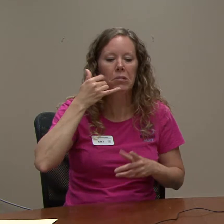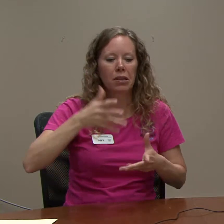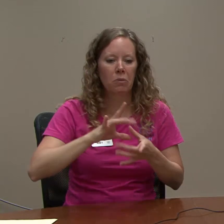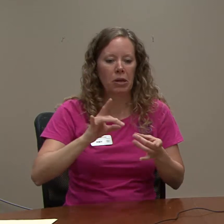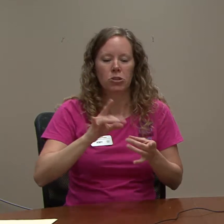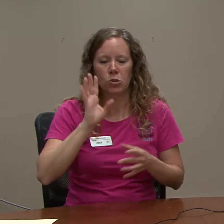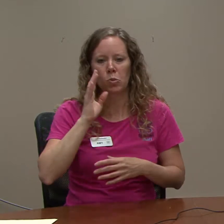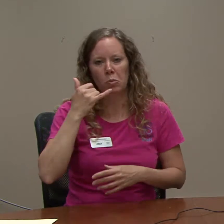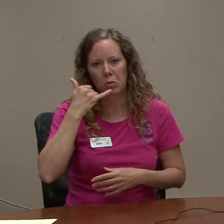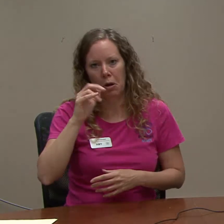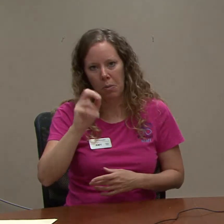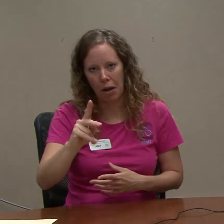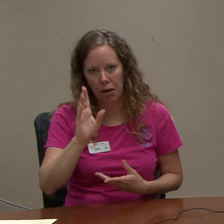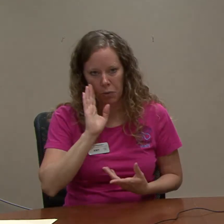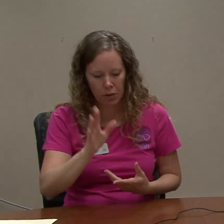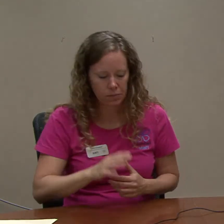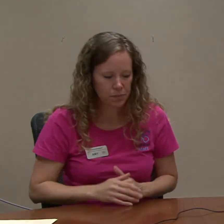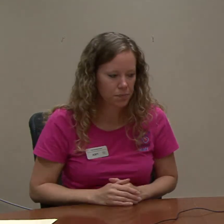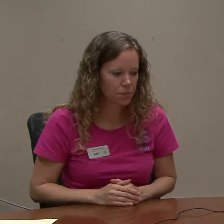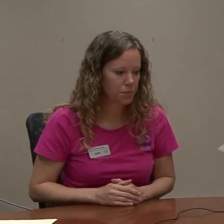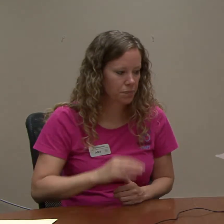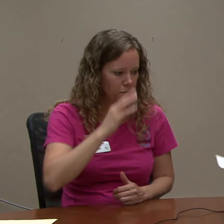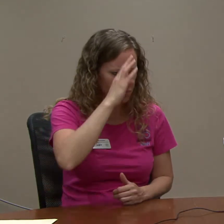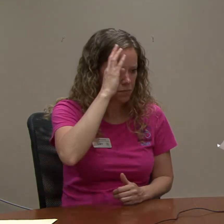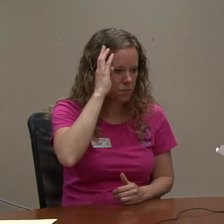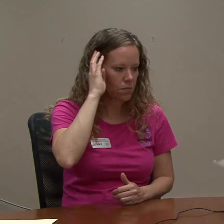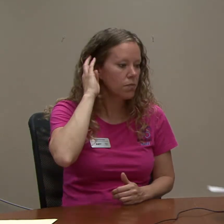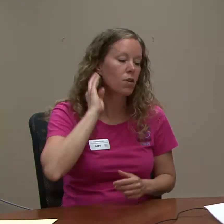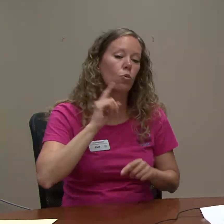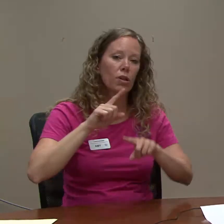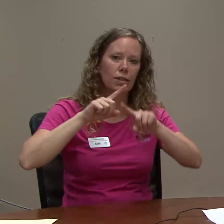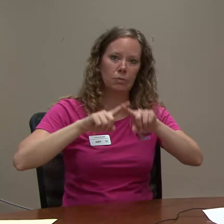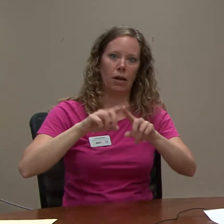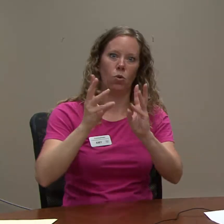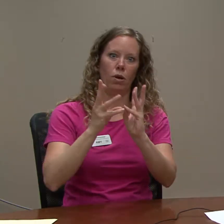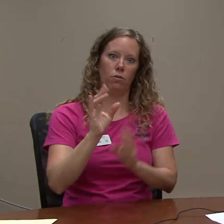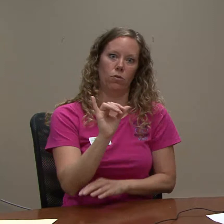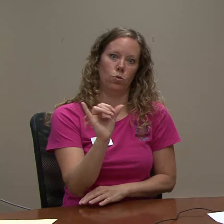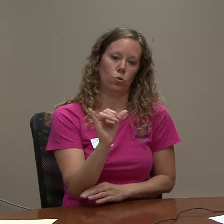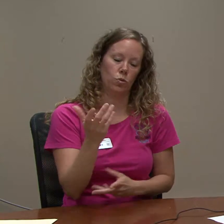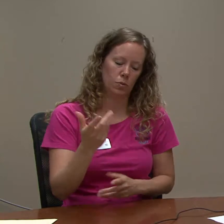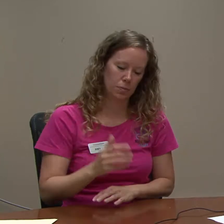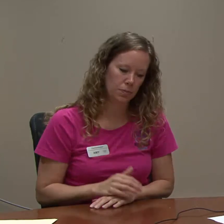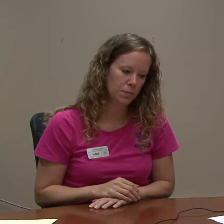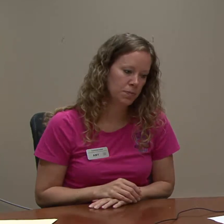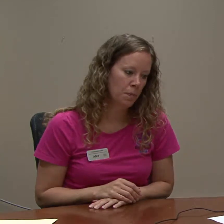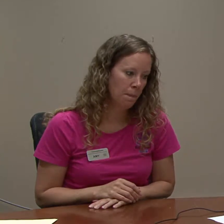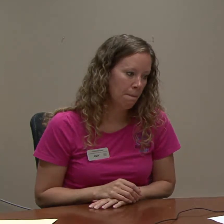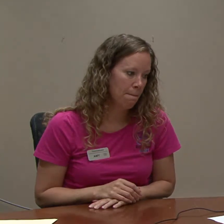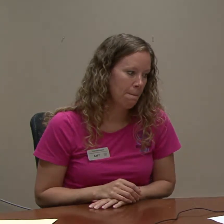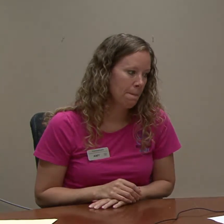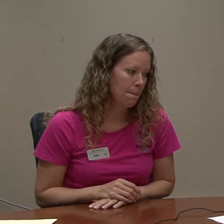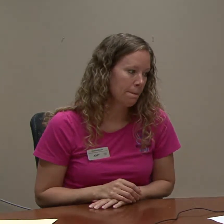So please remember that it is very dependent upon the weather.